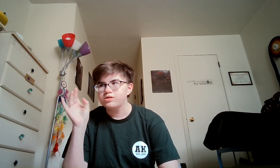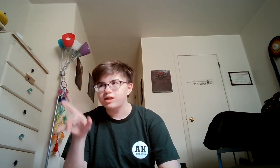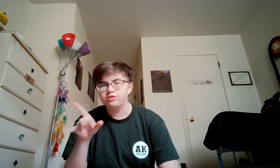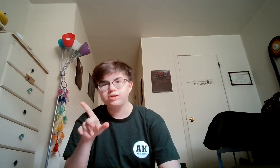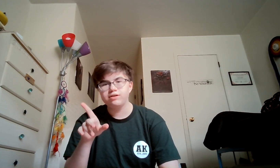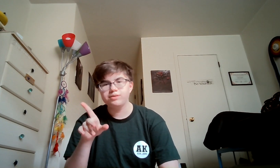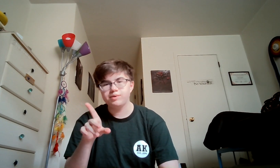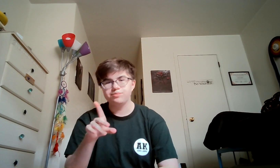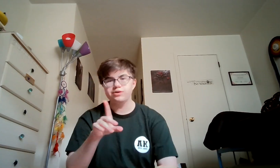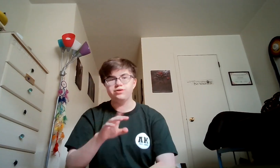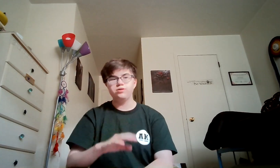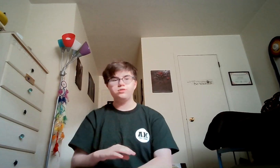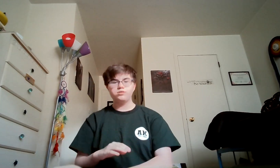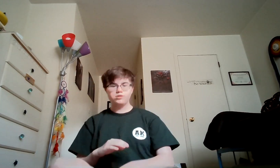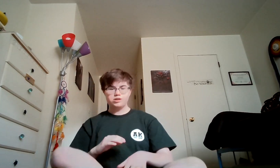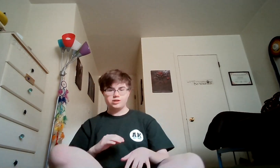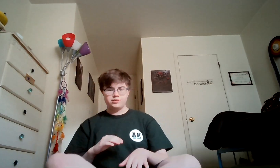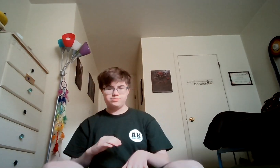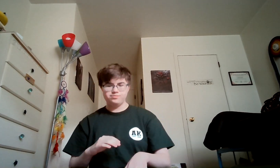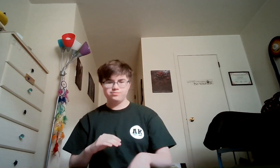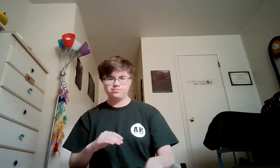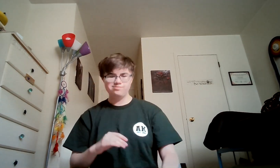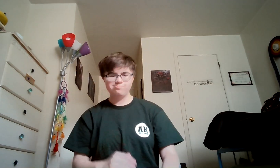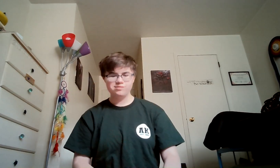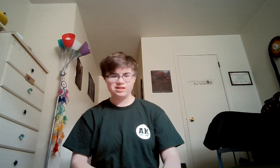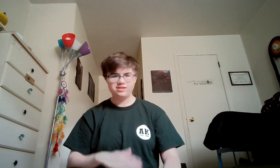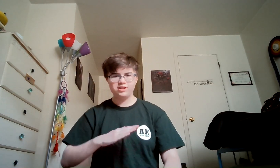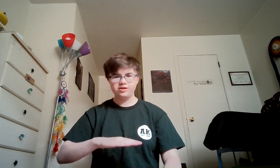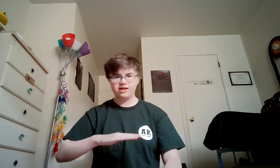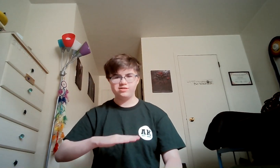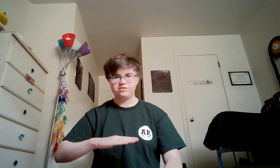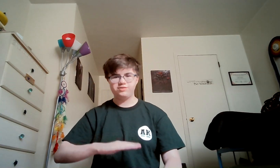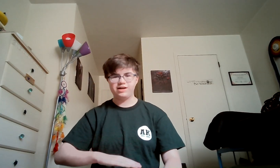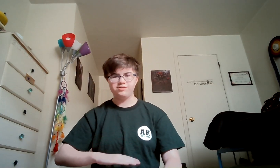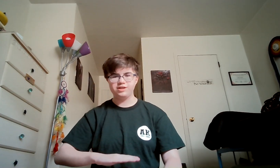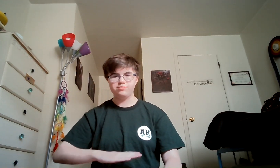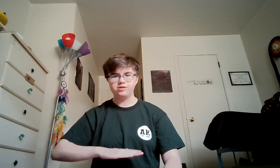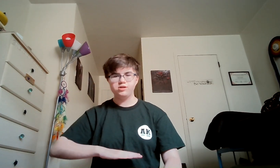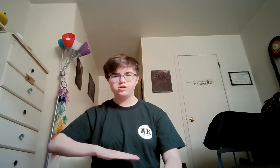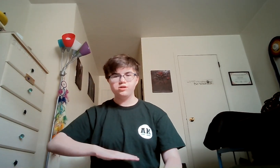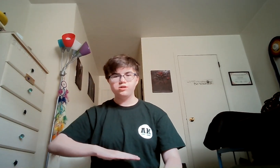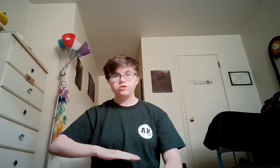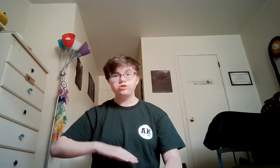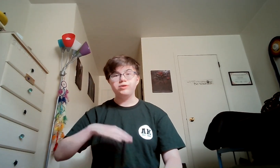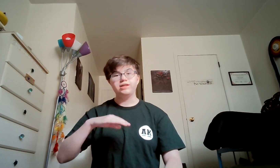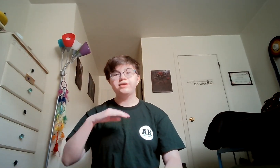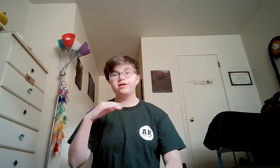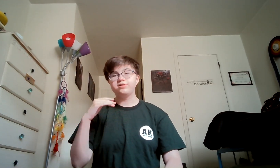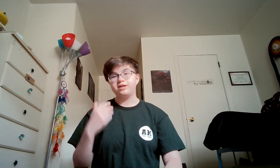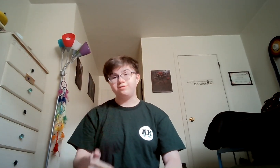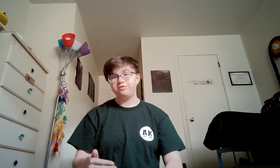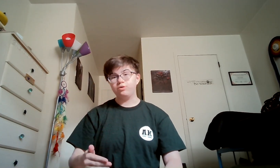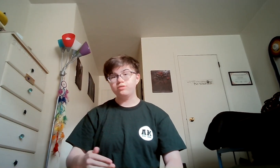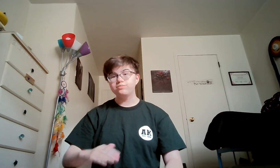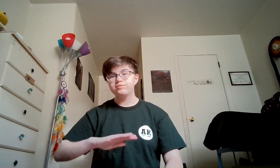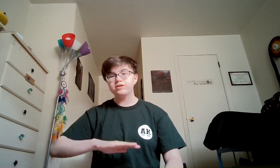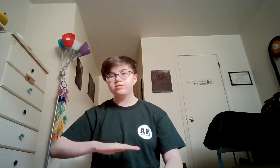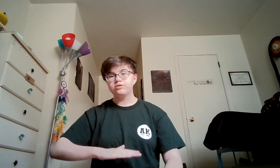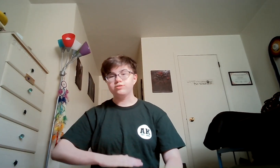last one I remember, I think your hand's just flat for this one. So it's how to sign full. So like